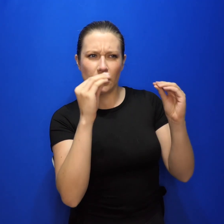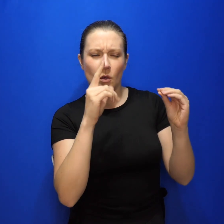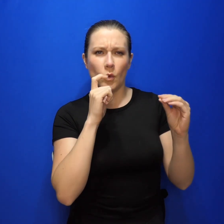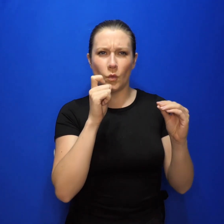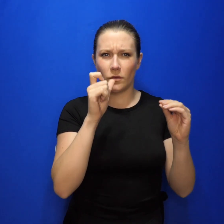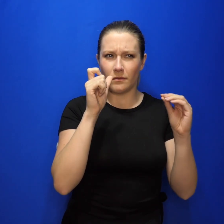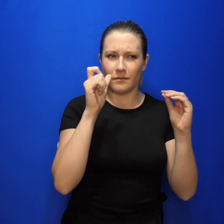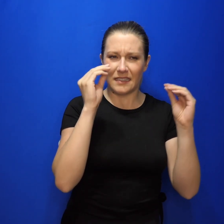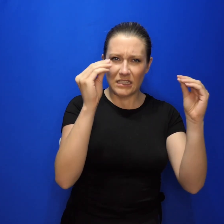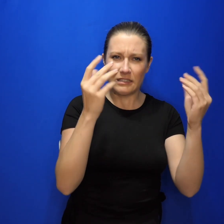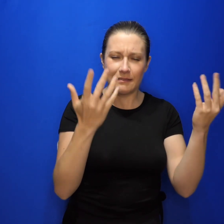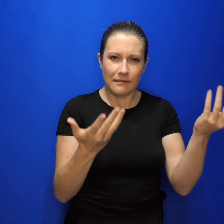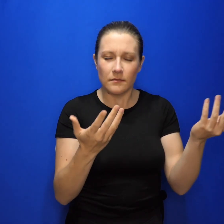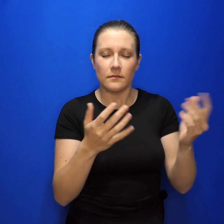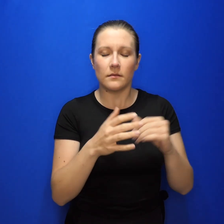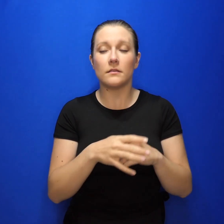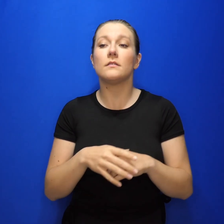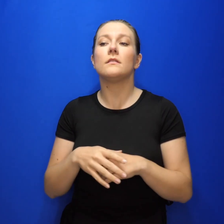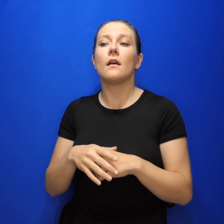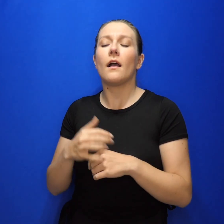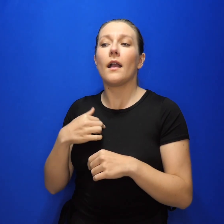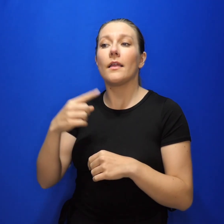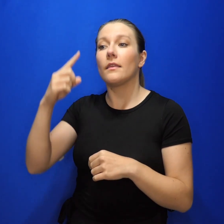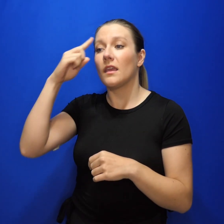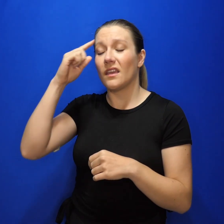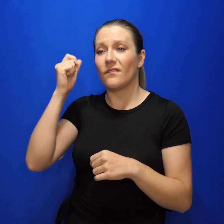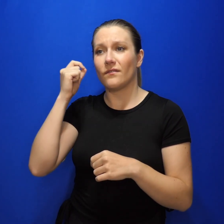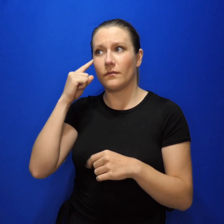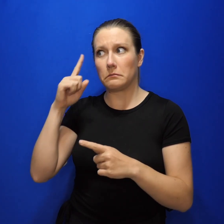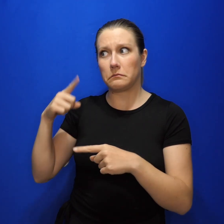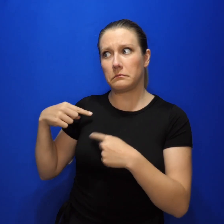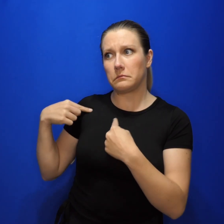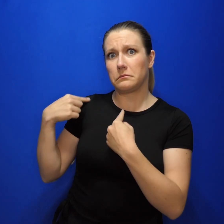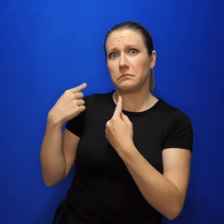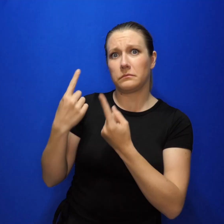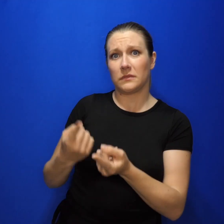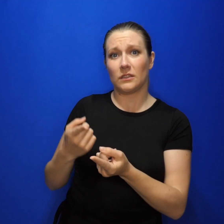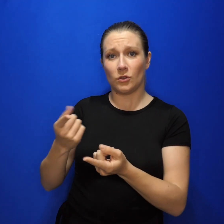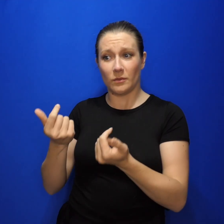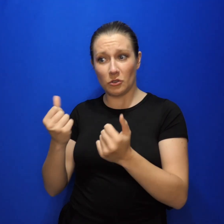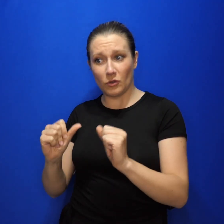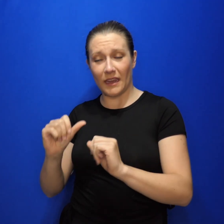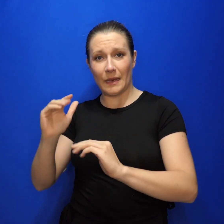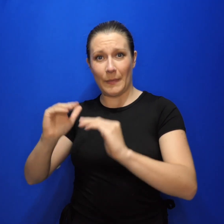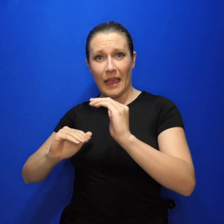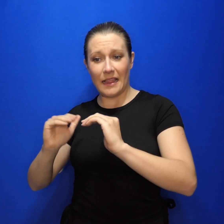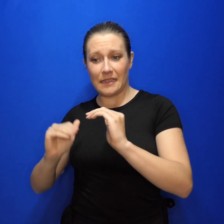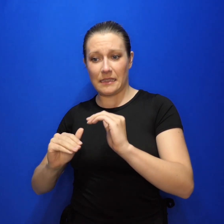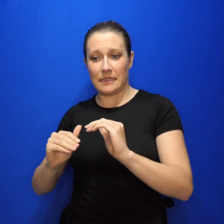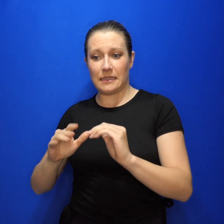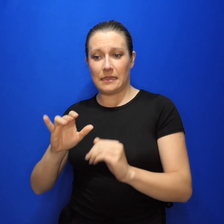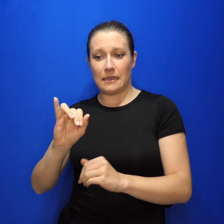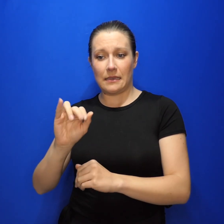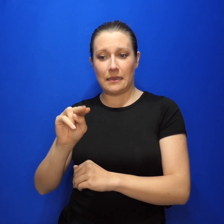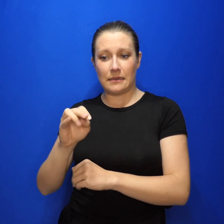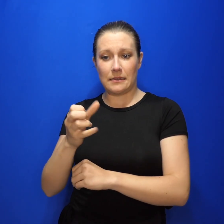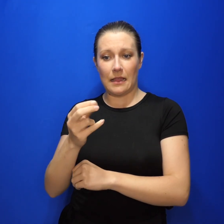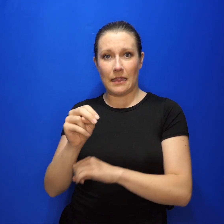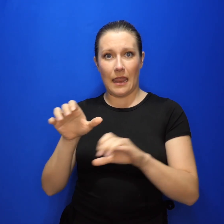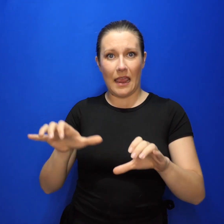who doesn't. I think for all of time, you've been trying to balance the action of the insulin against the impact of the